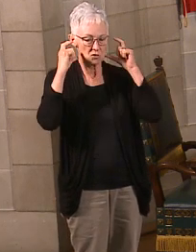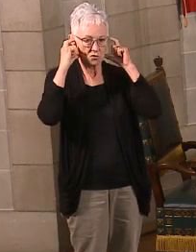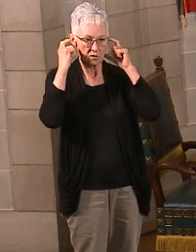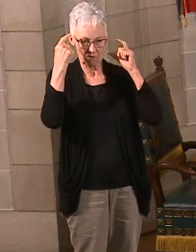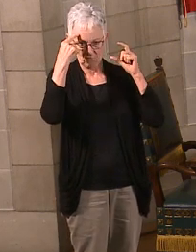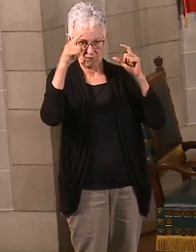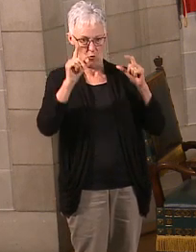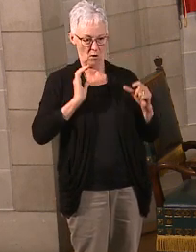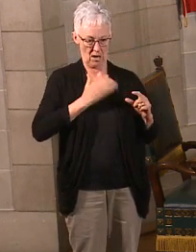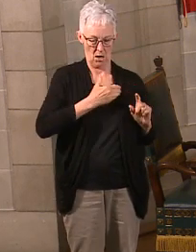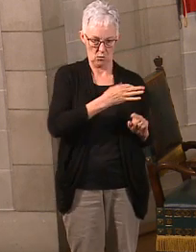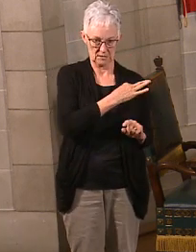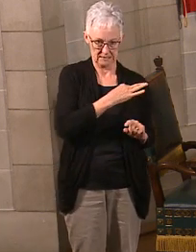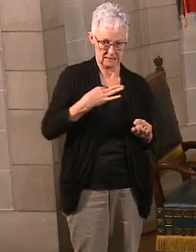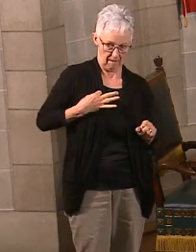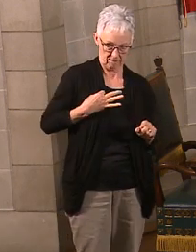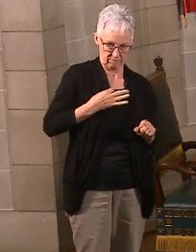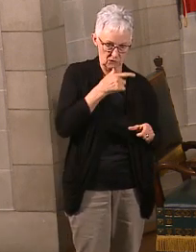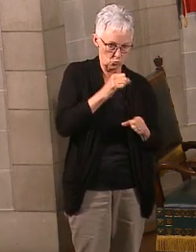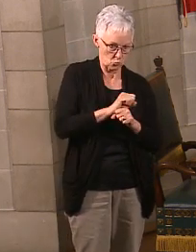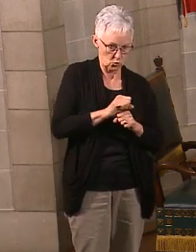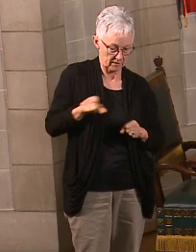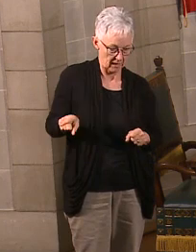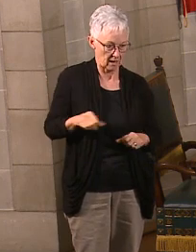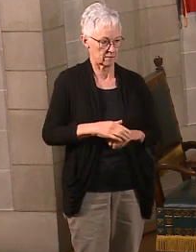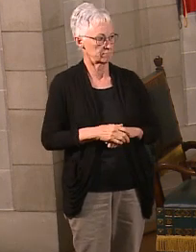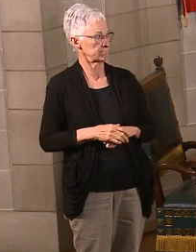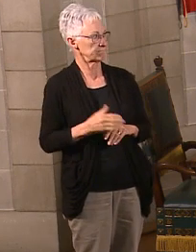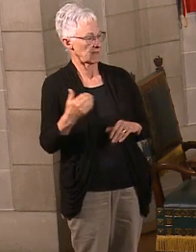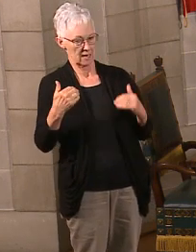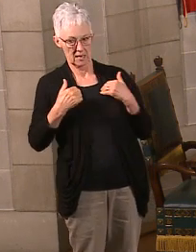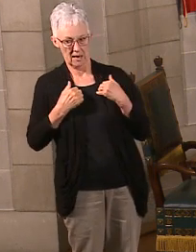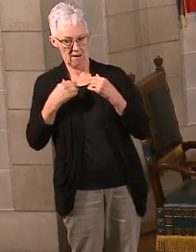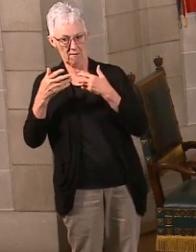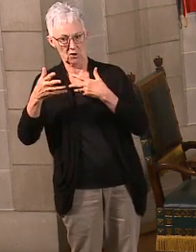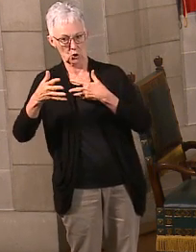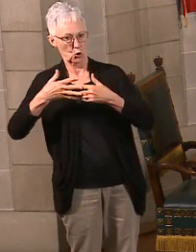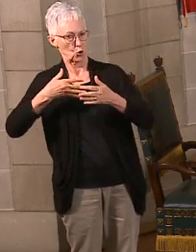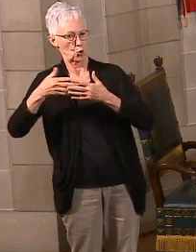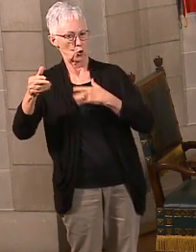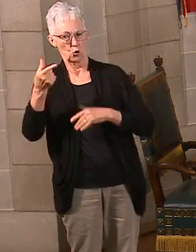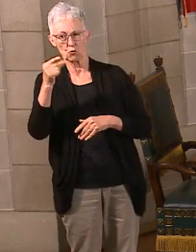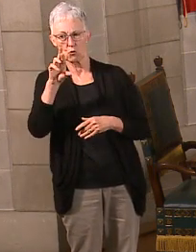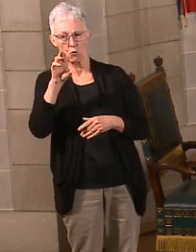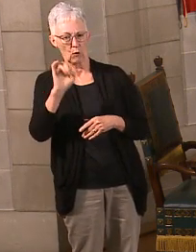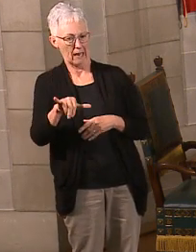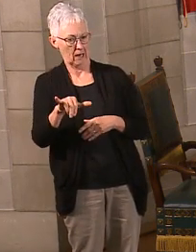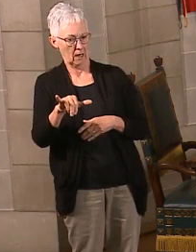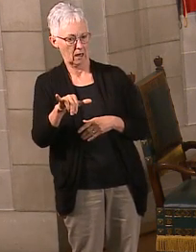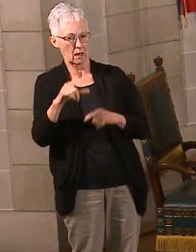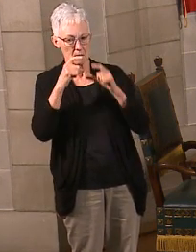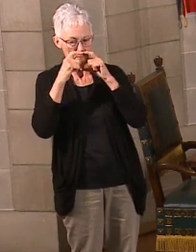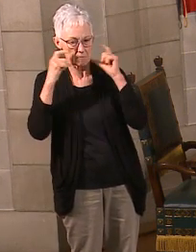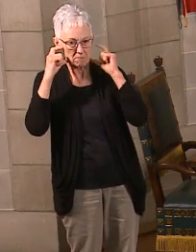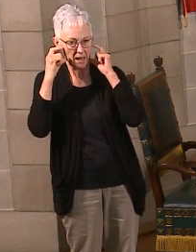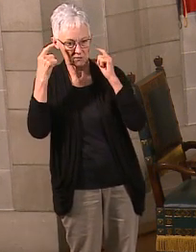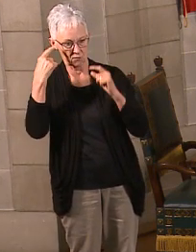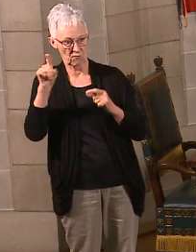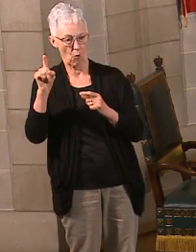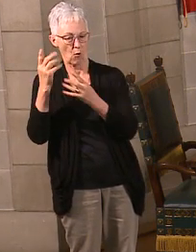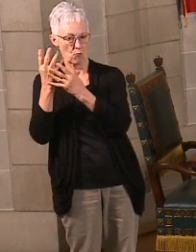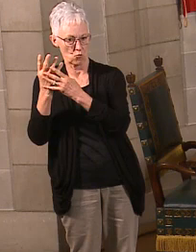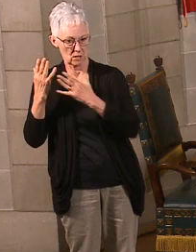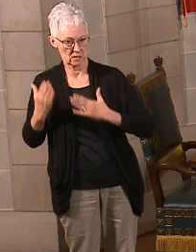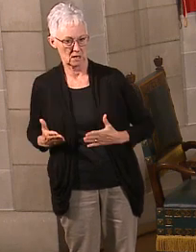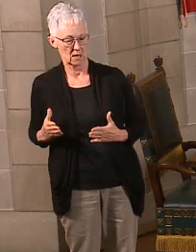they choose to. We have gray masks that match the clothing for the inmates that are at community correction centers, and then we have khaki-colored